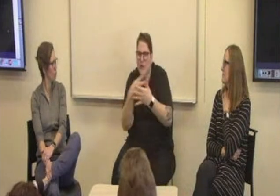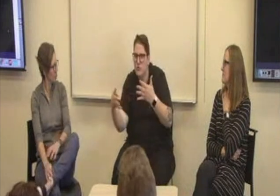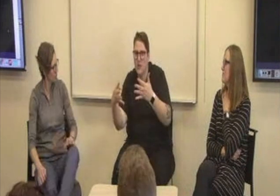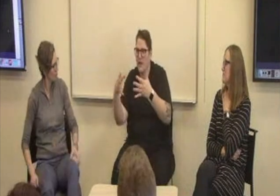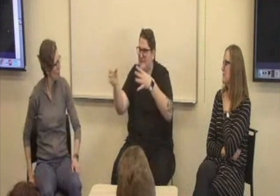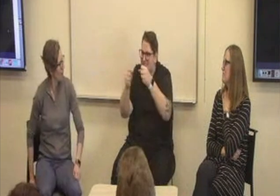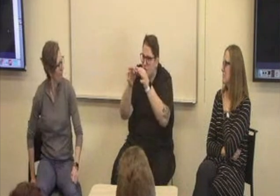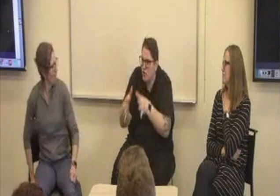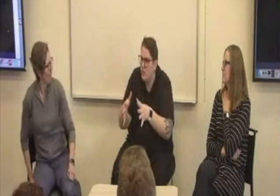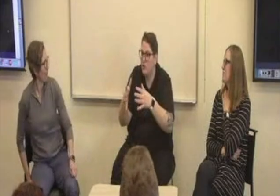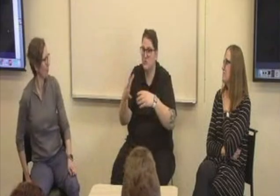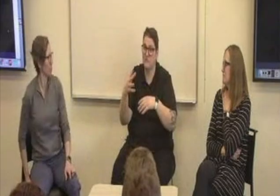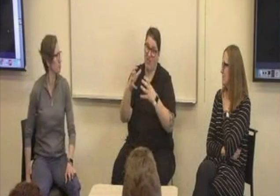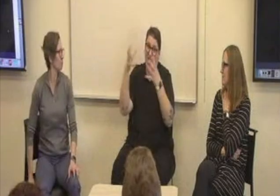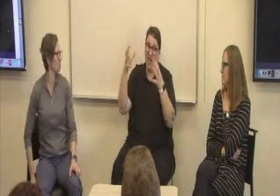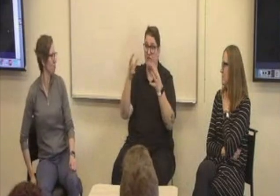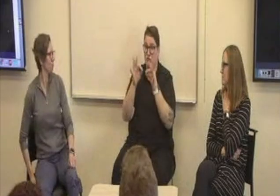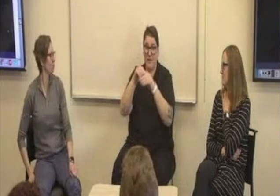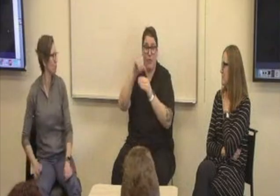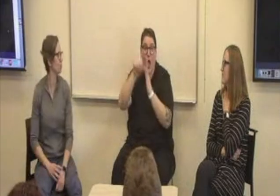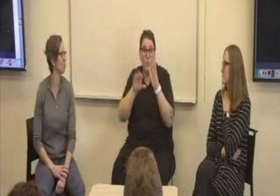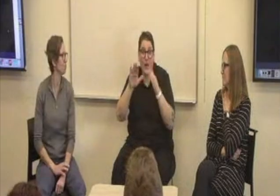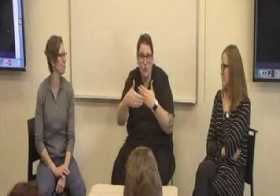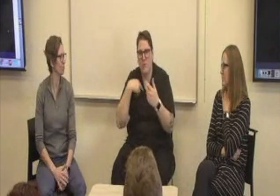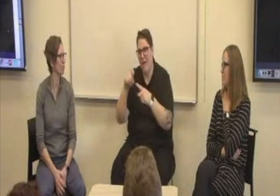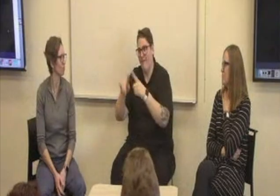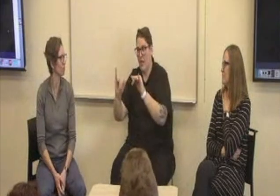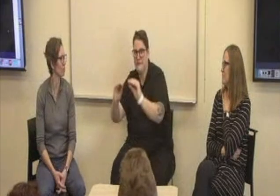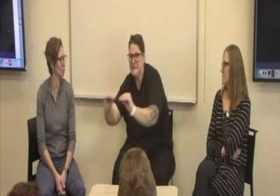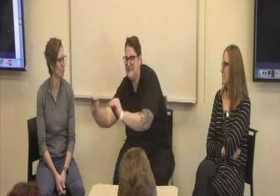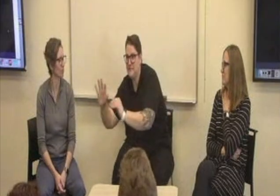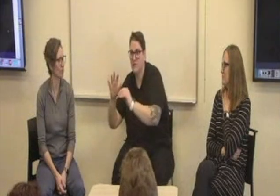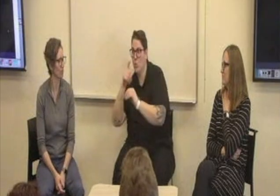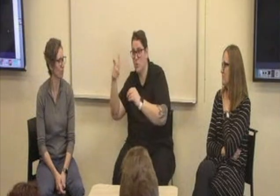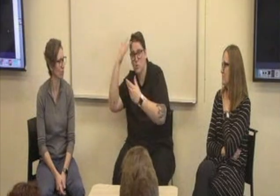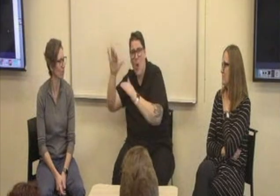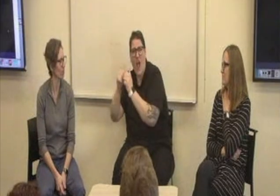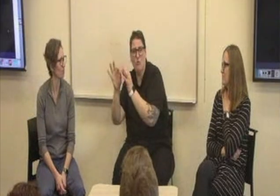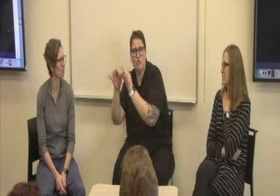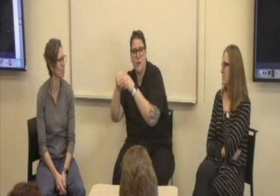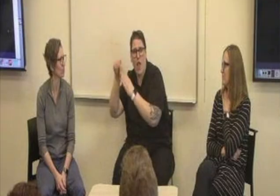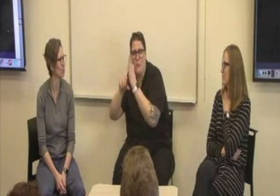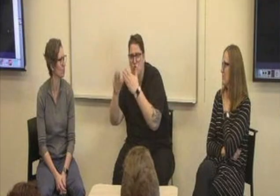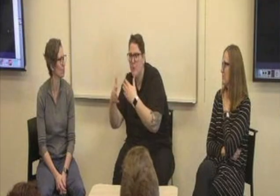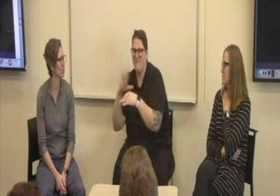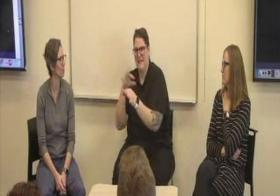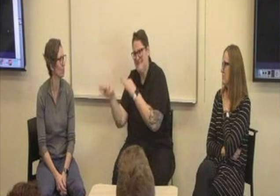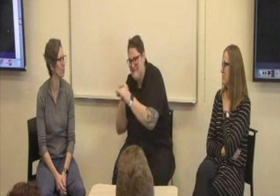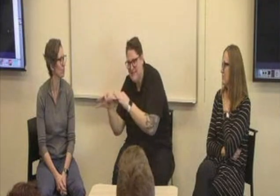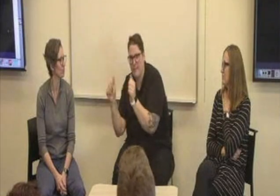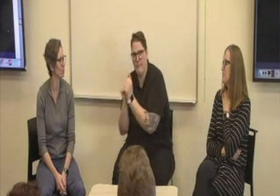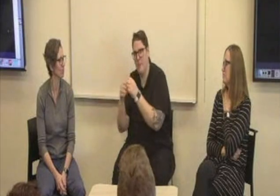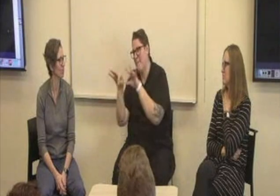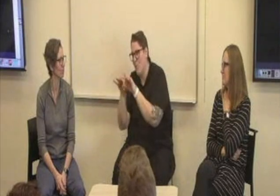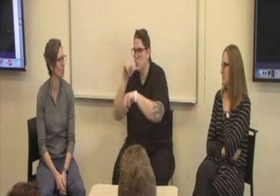So the designated interpreter role includes scheduling. A lot of interpreters in surgery rooms, they don't quite know how